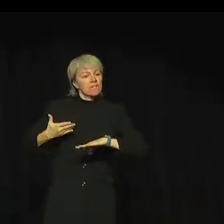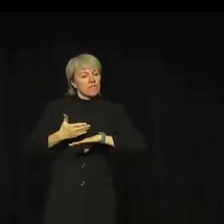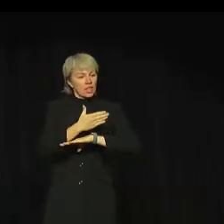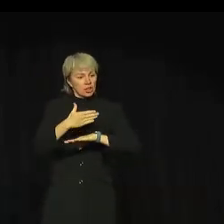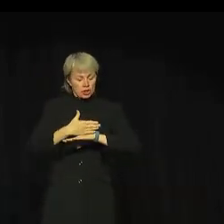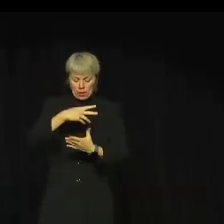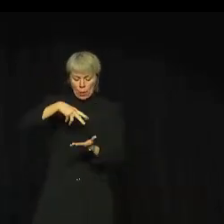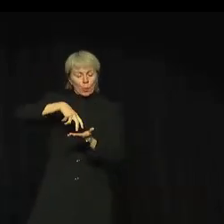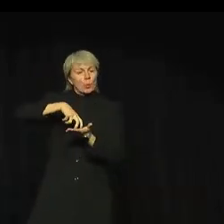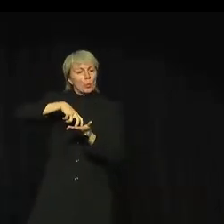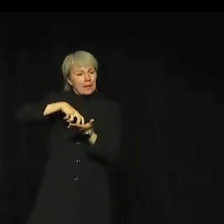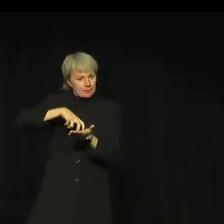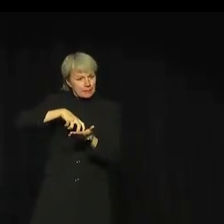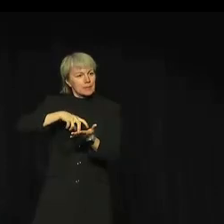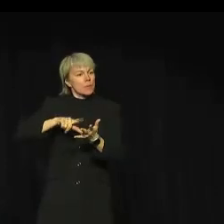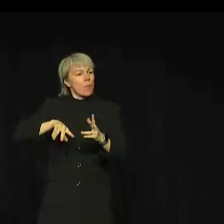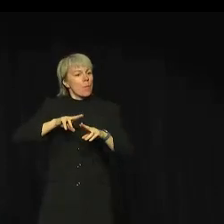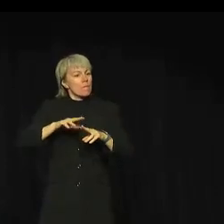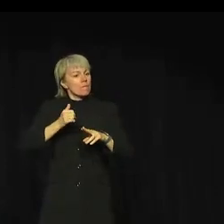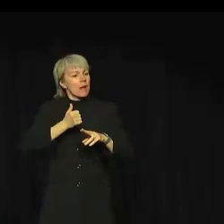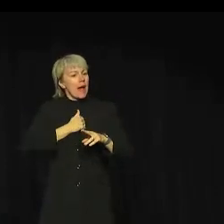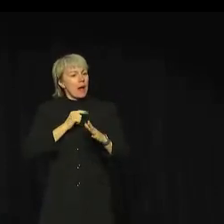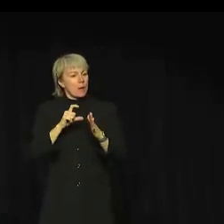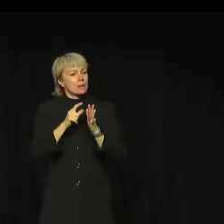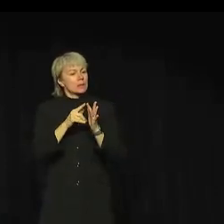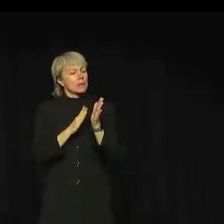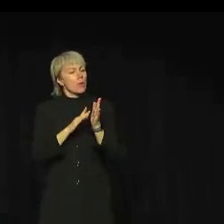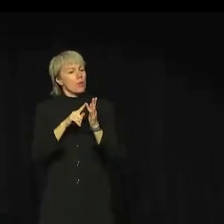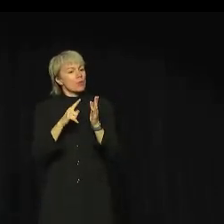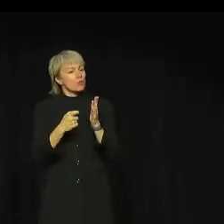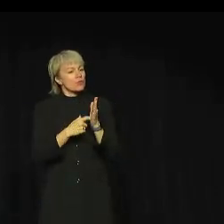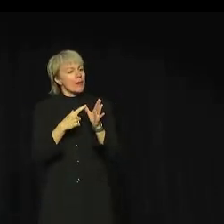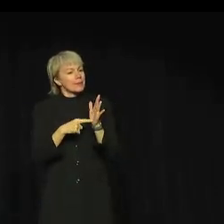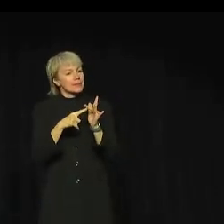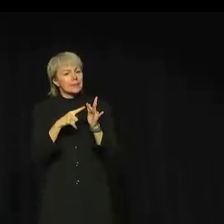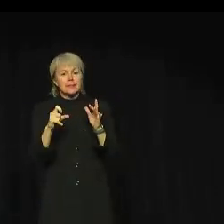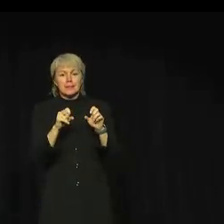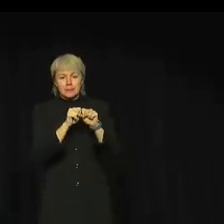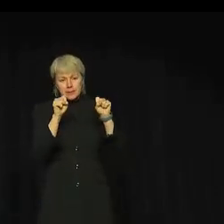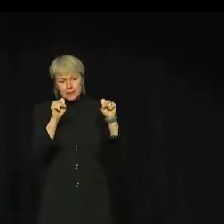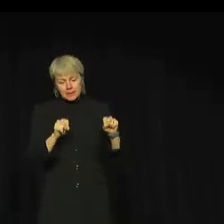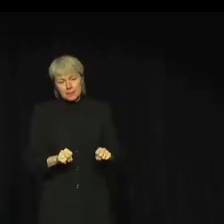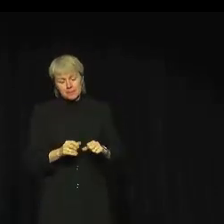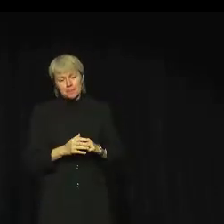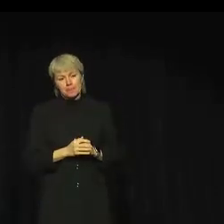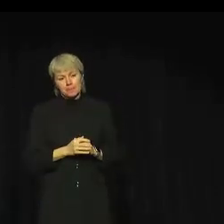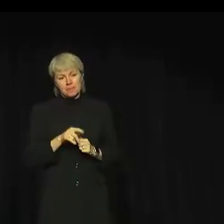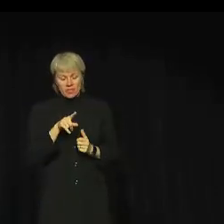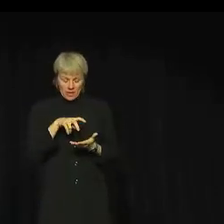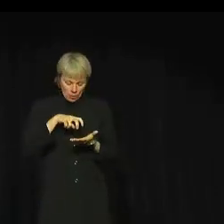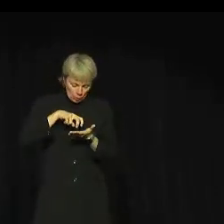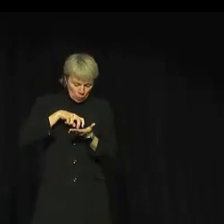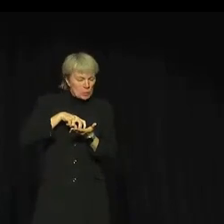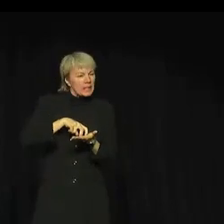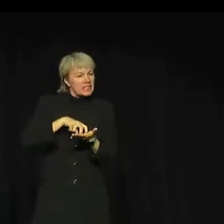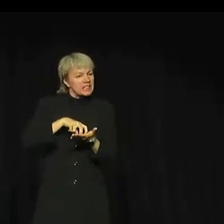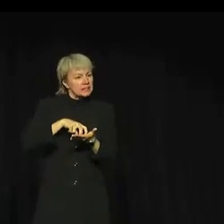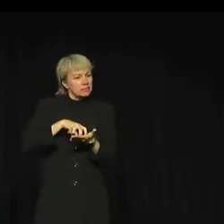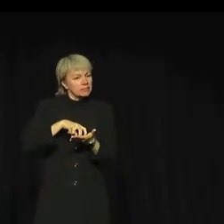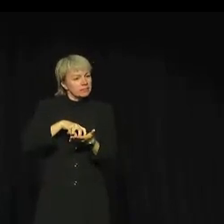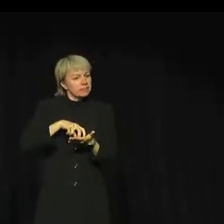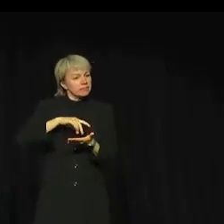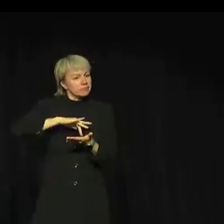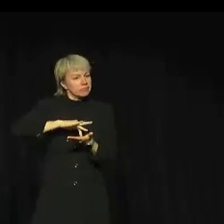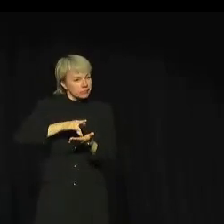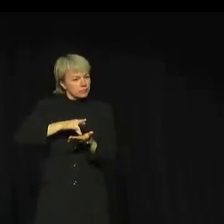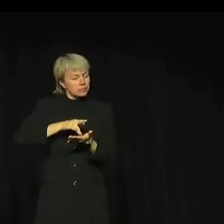weakness of our democratic system. The functional weakness, and the answer to those